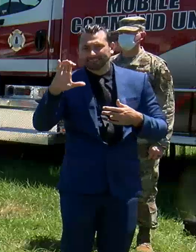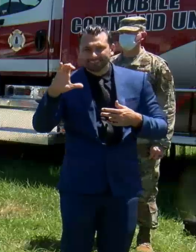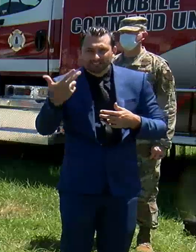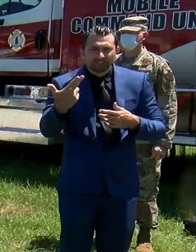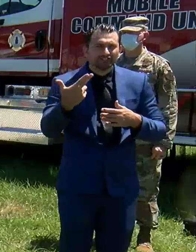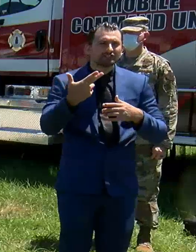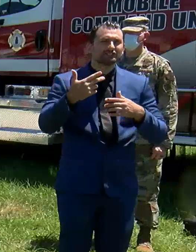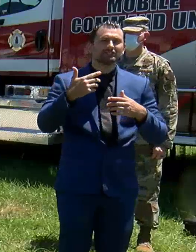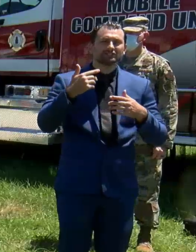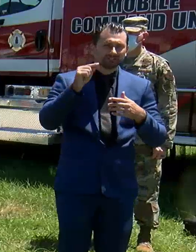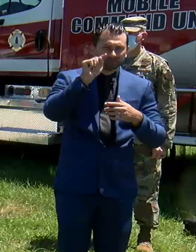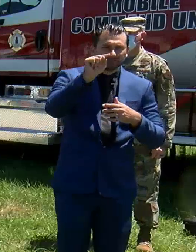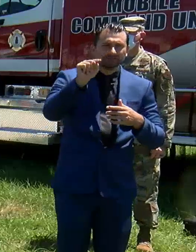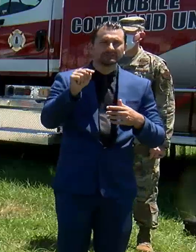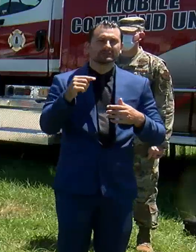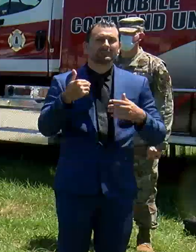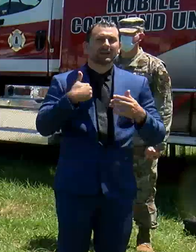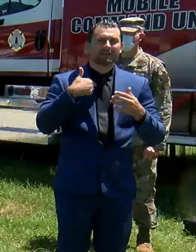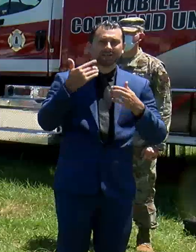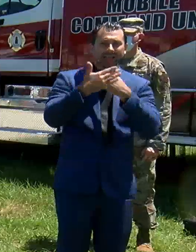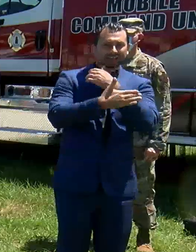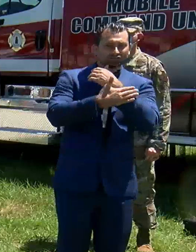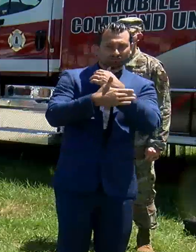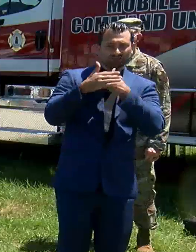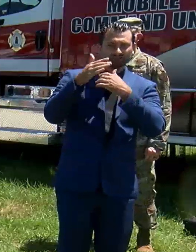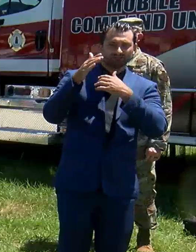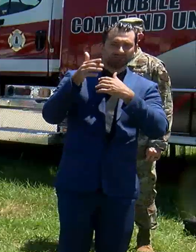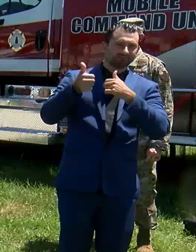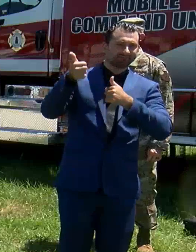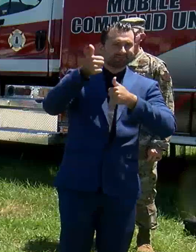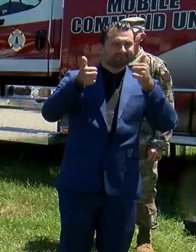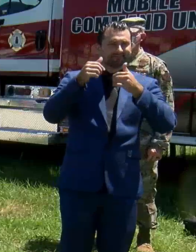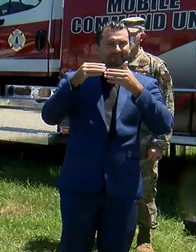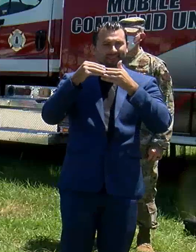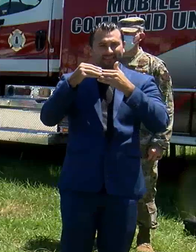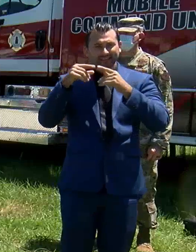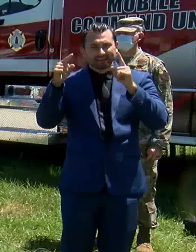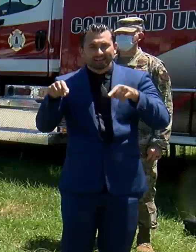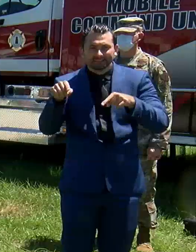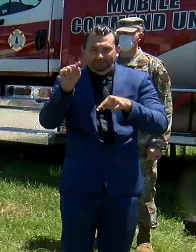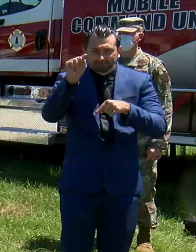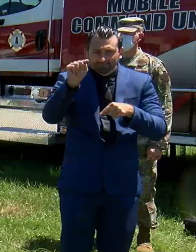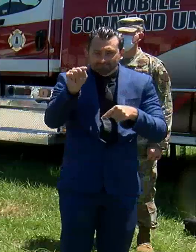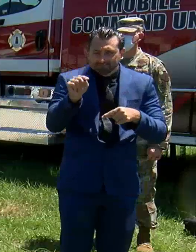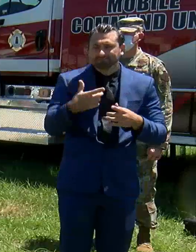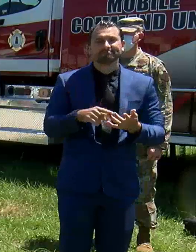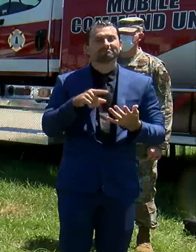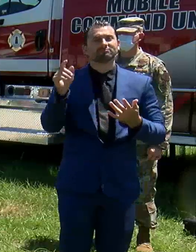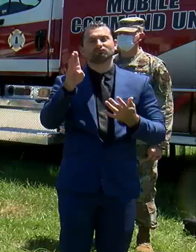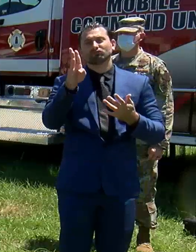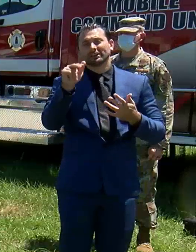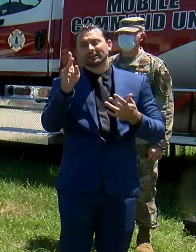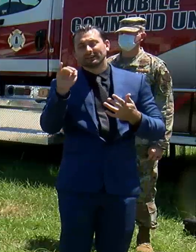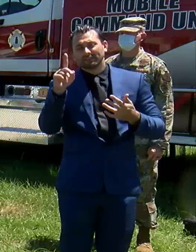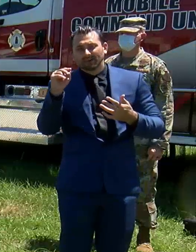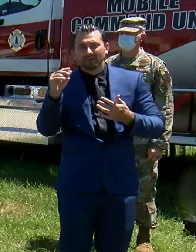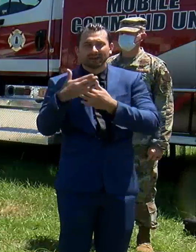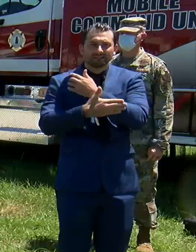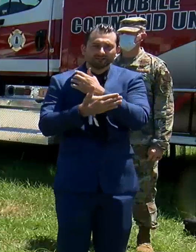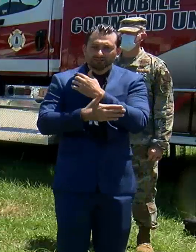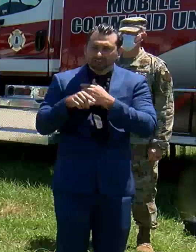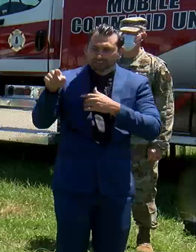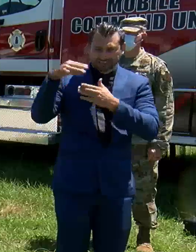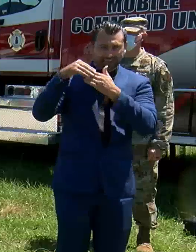the Urban League in Broward County. So I want to thank all of them because they've really been fantastic to work with. The governor talked about